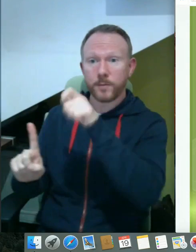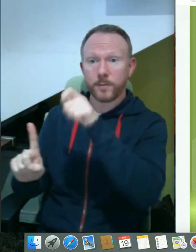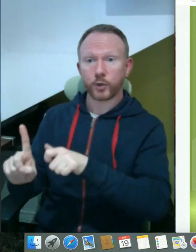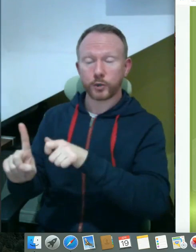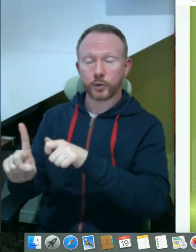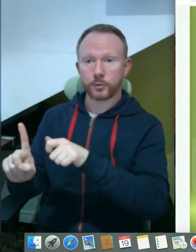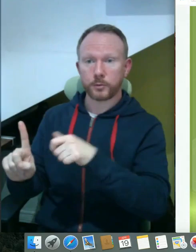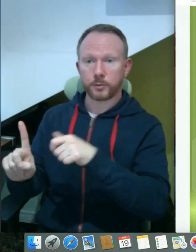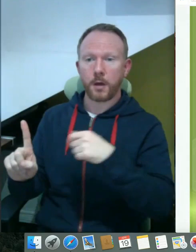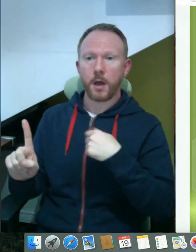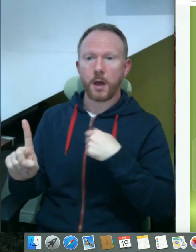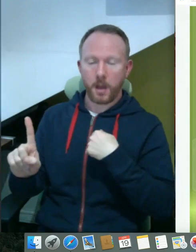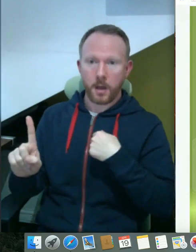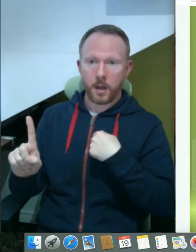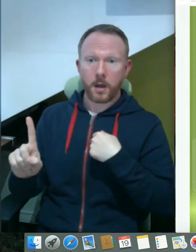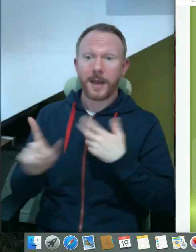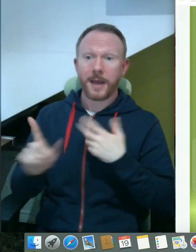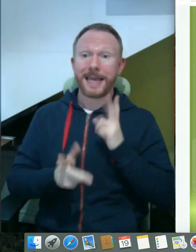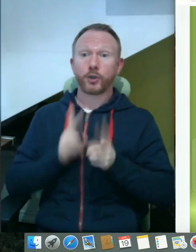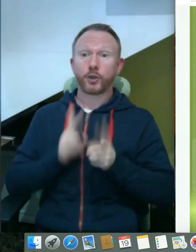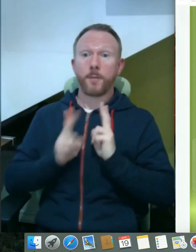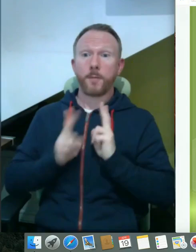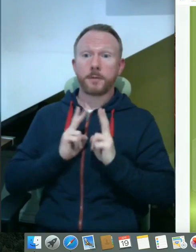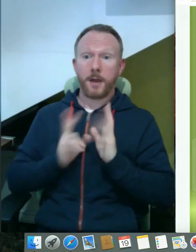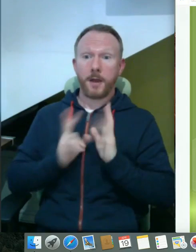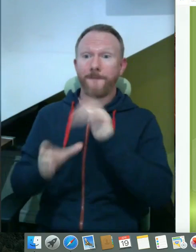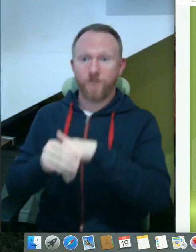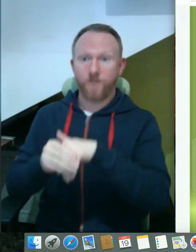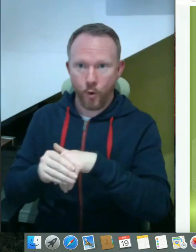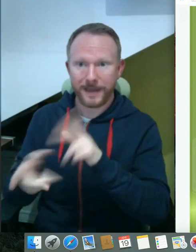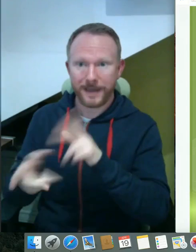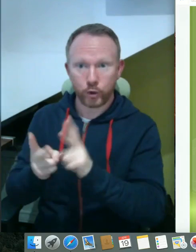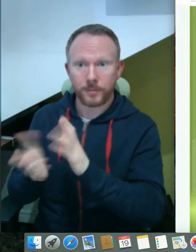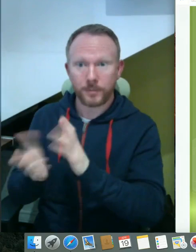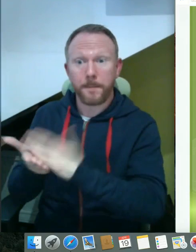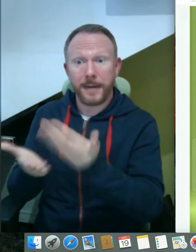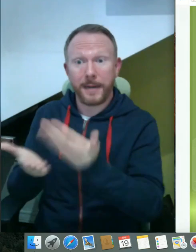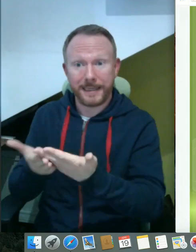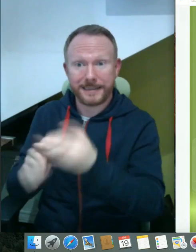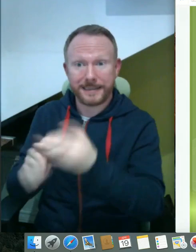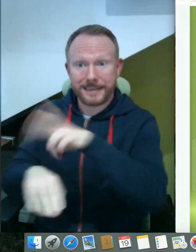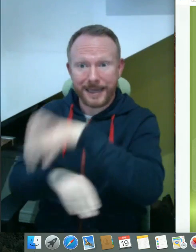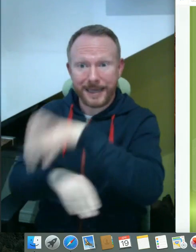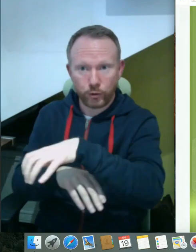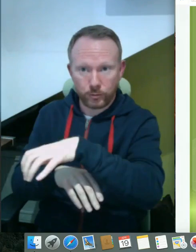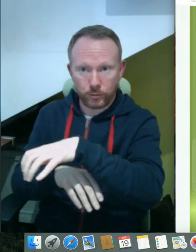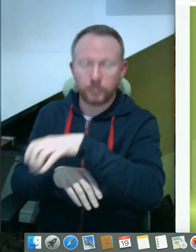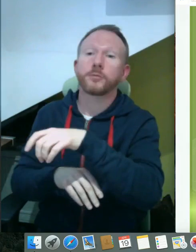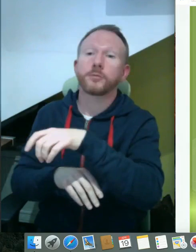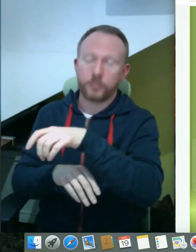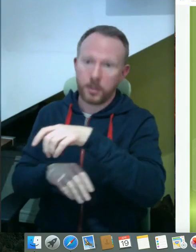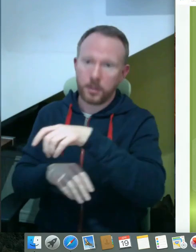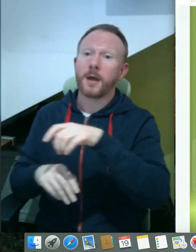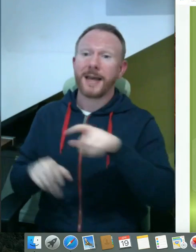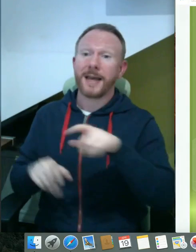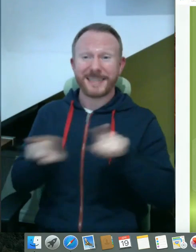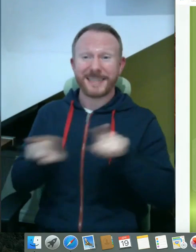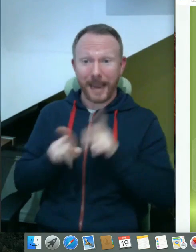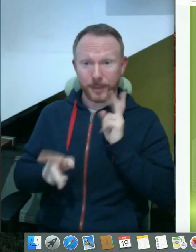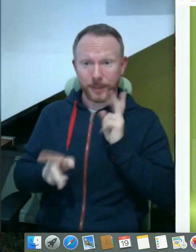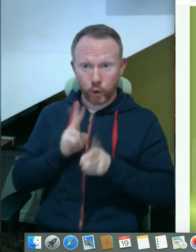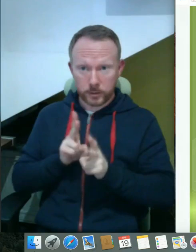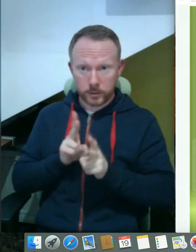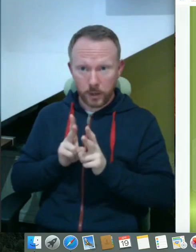And they subsequently then also became the interpreter who interpreted during court